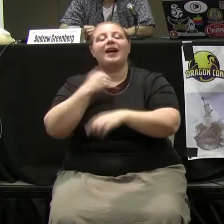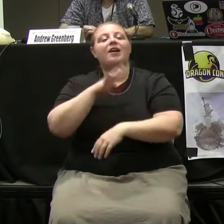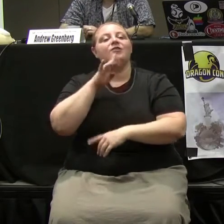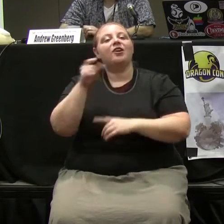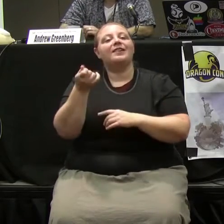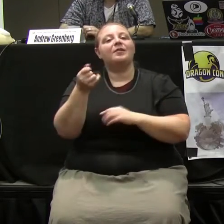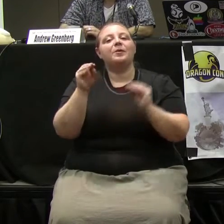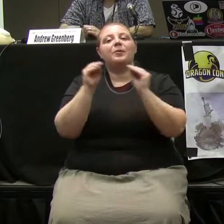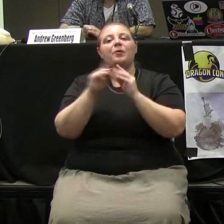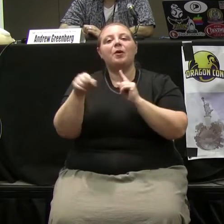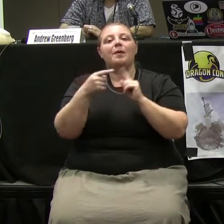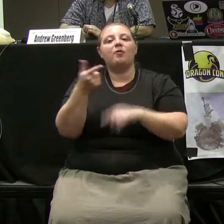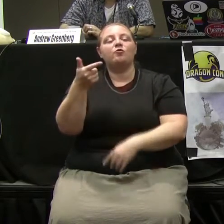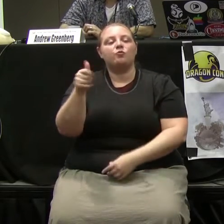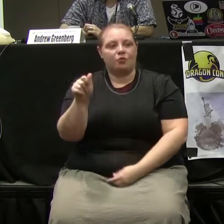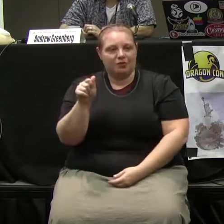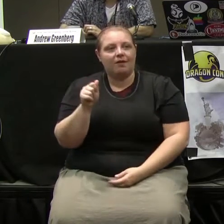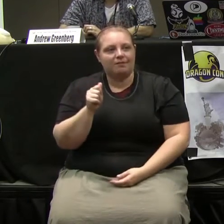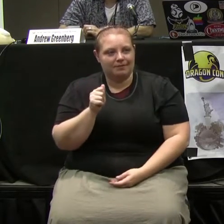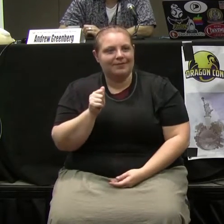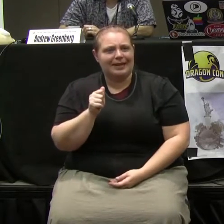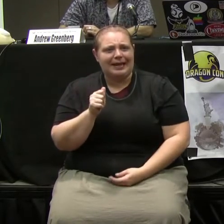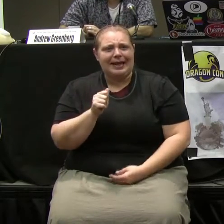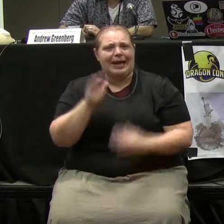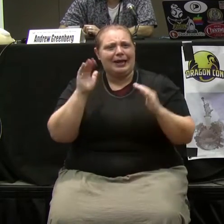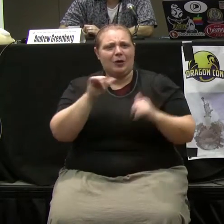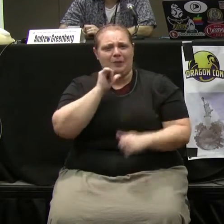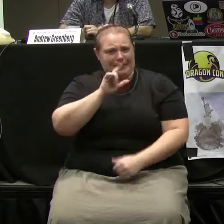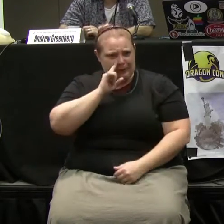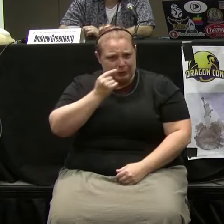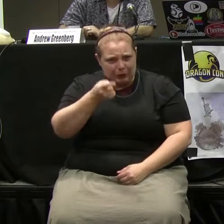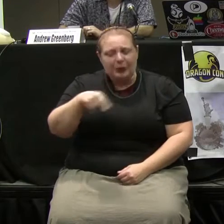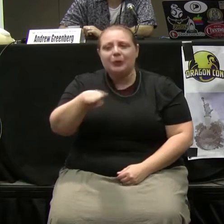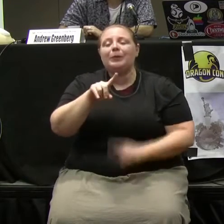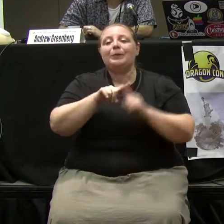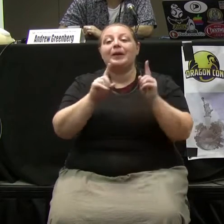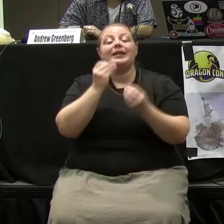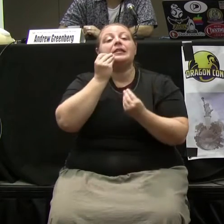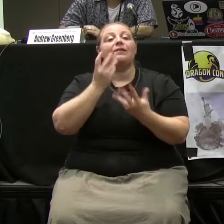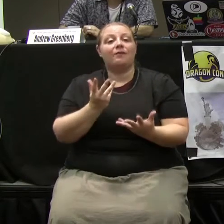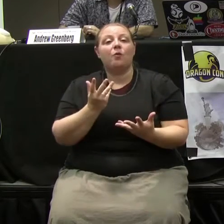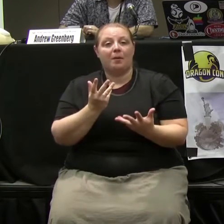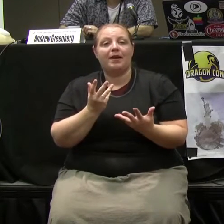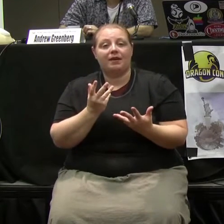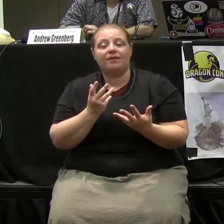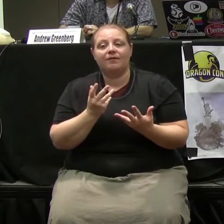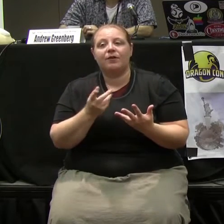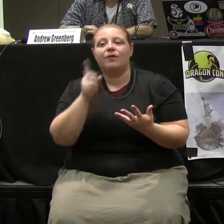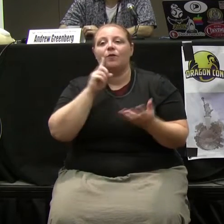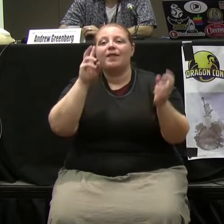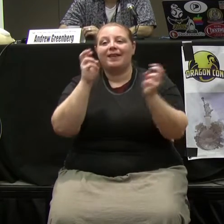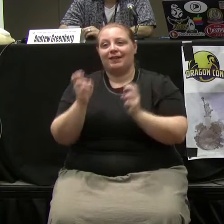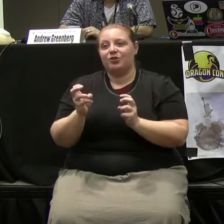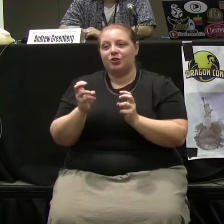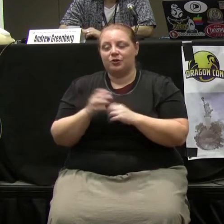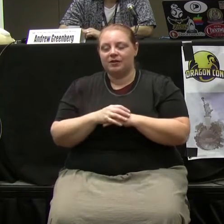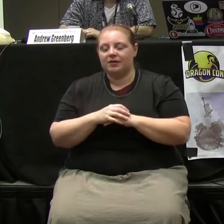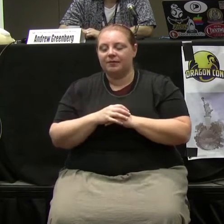a little bit more about Georgia things, and I hope that doesn't bore things. I think it's informative to how a lot of these issues work.